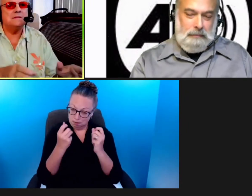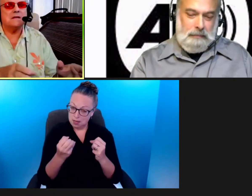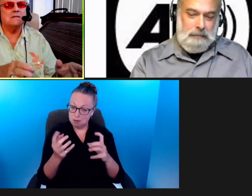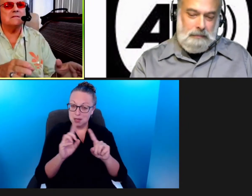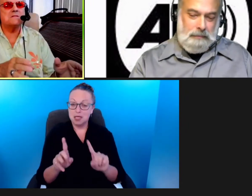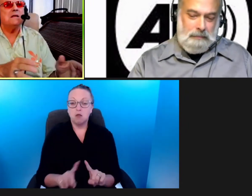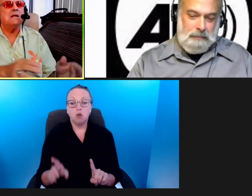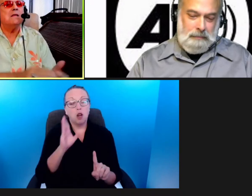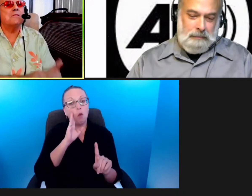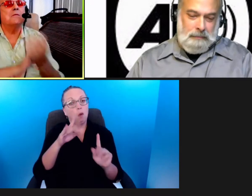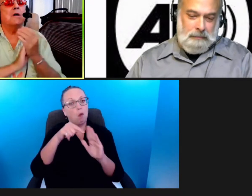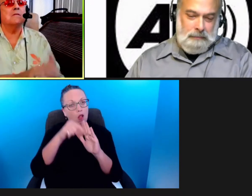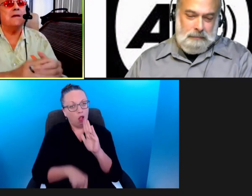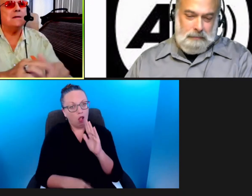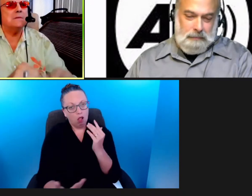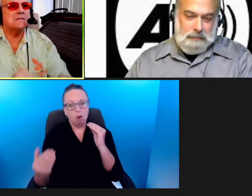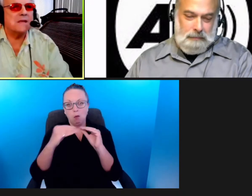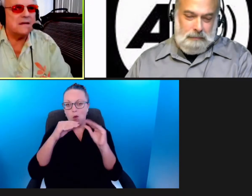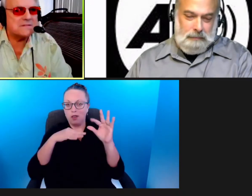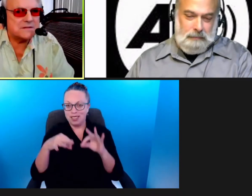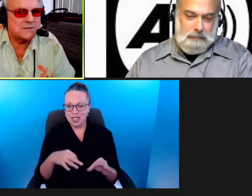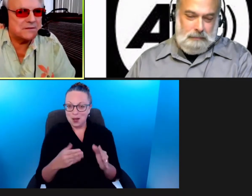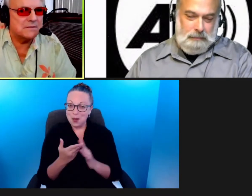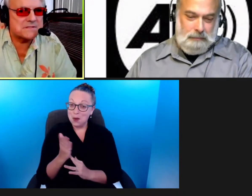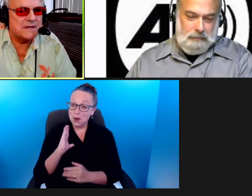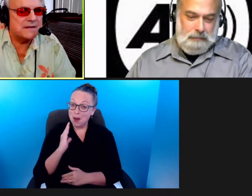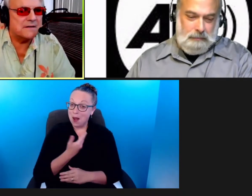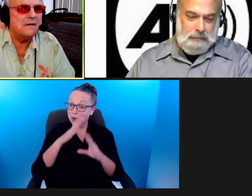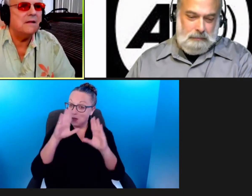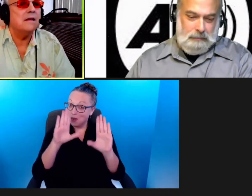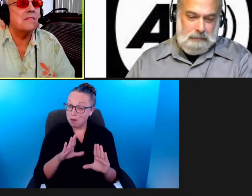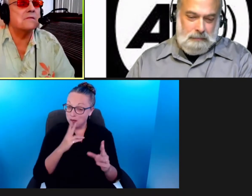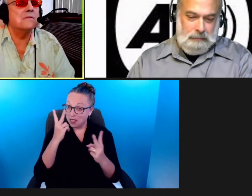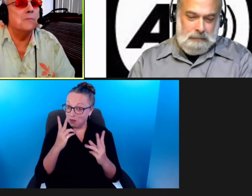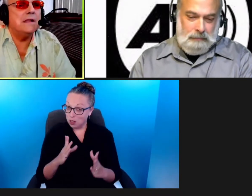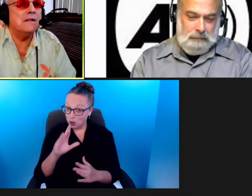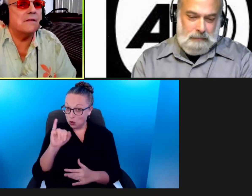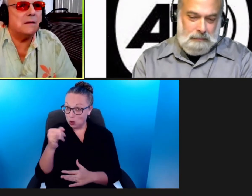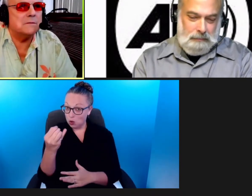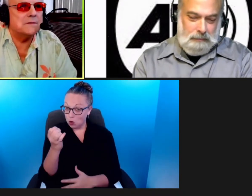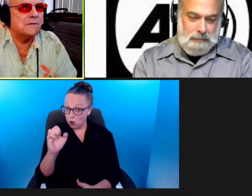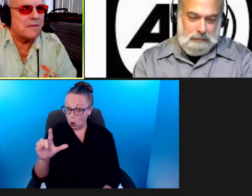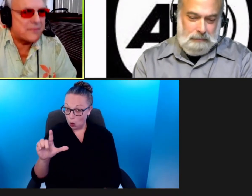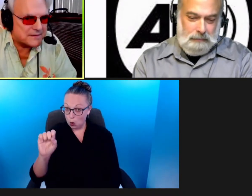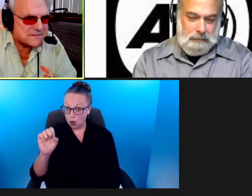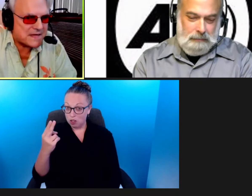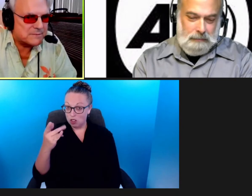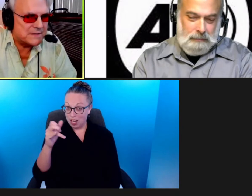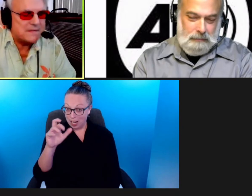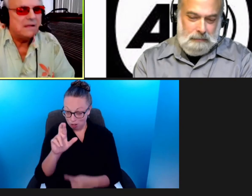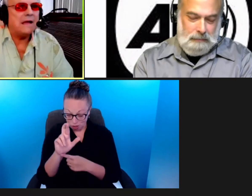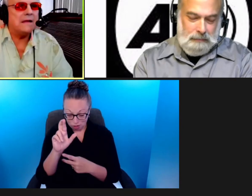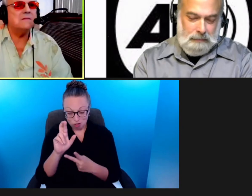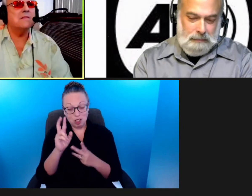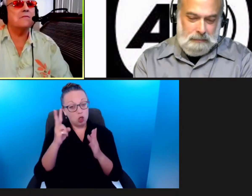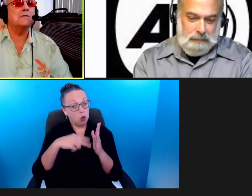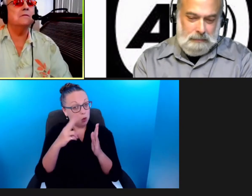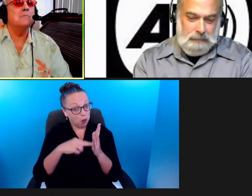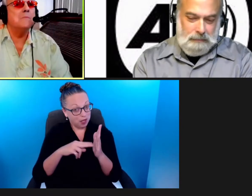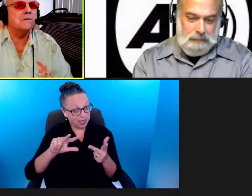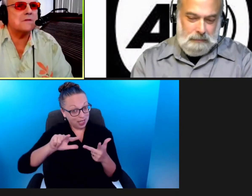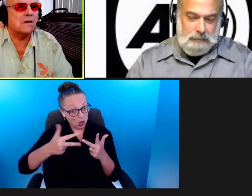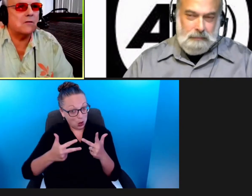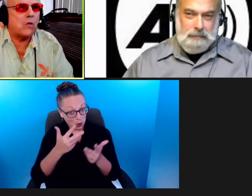the details through our fabulous guest, Joel Snyder, through the reading that I will do in the third segment, and even